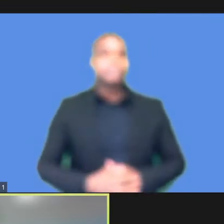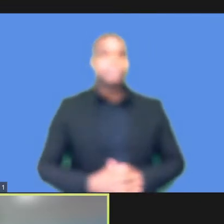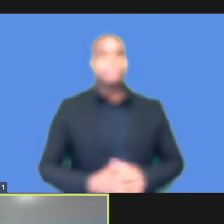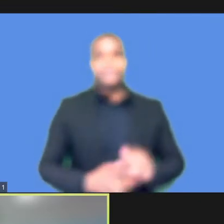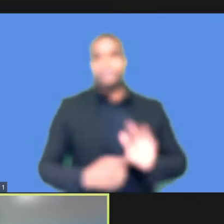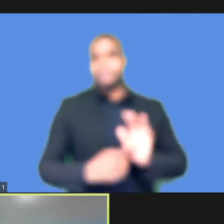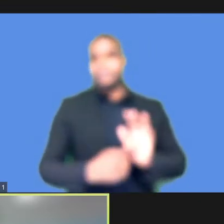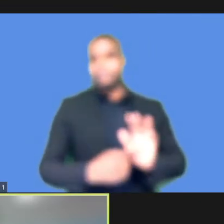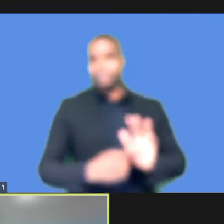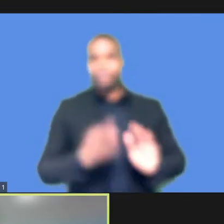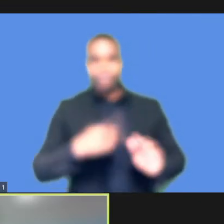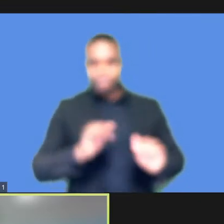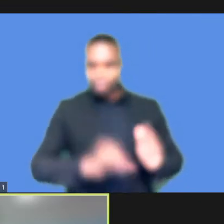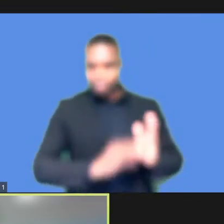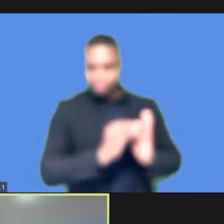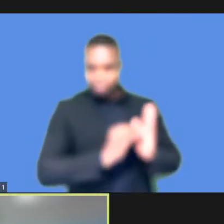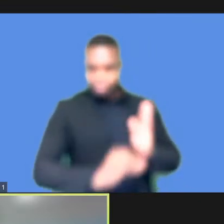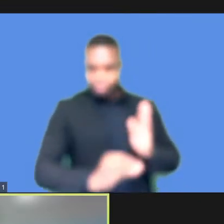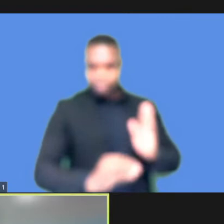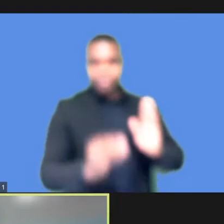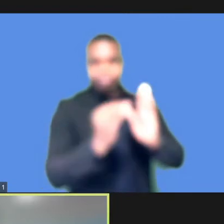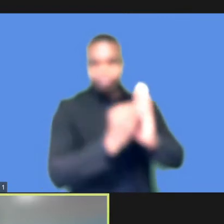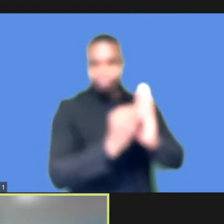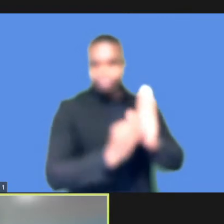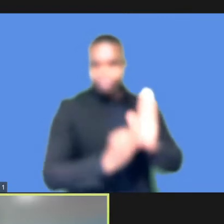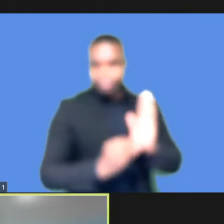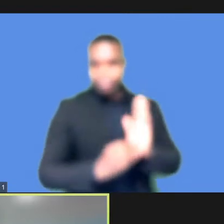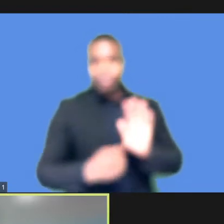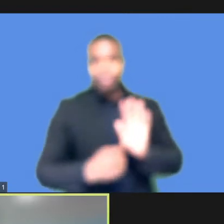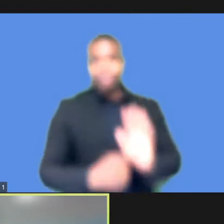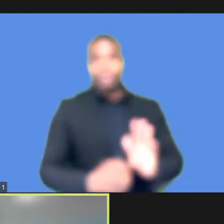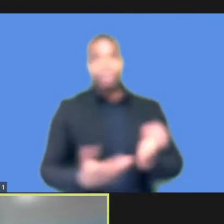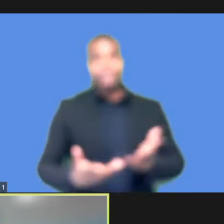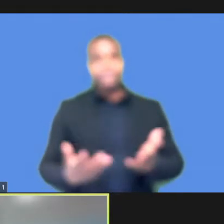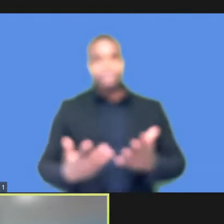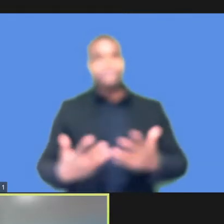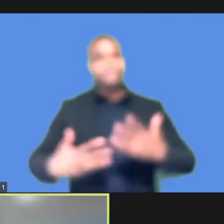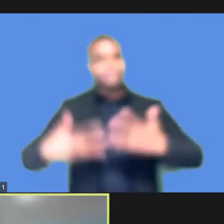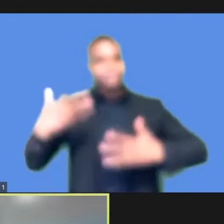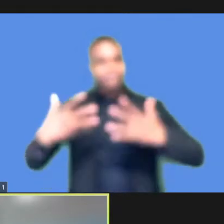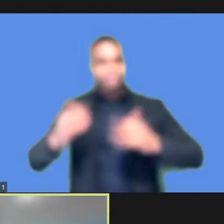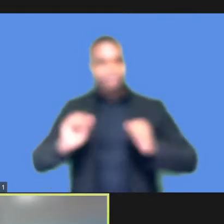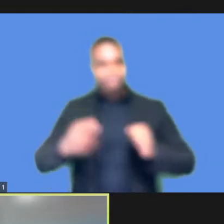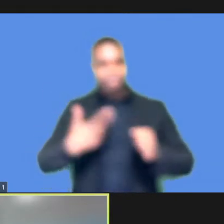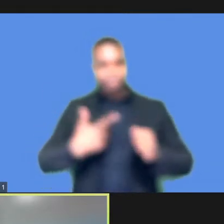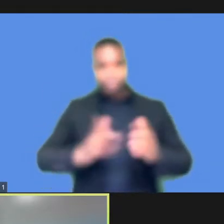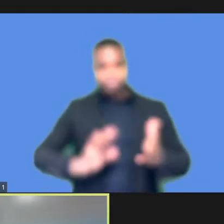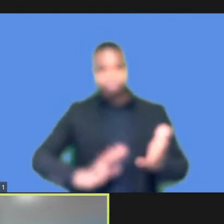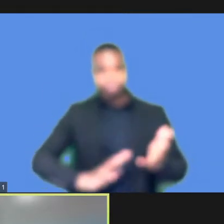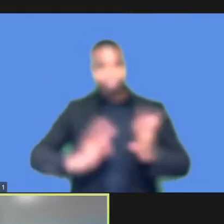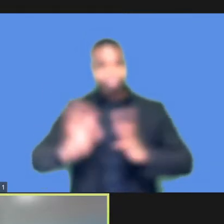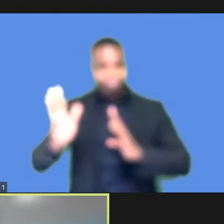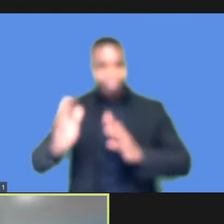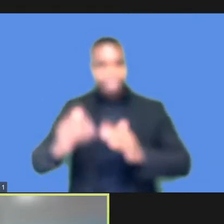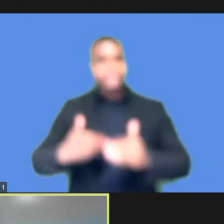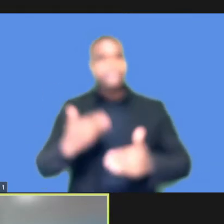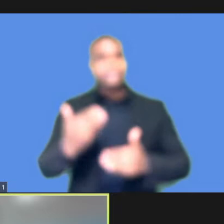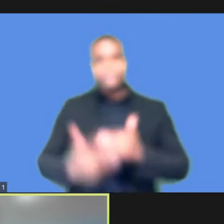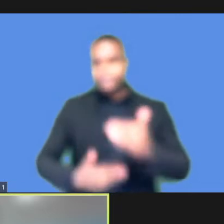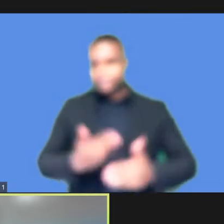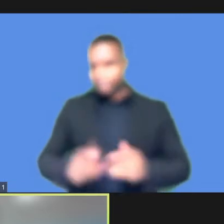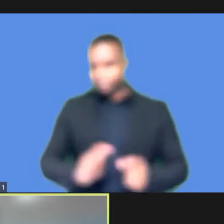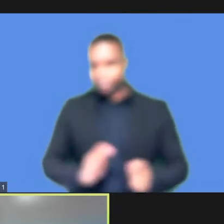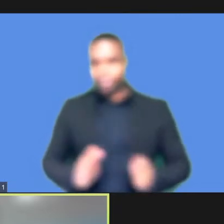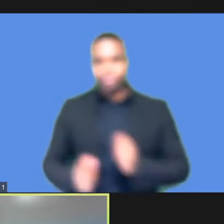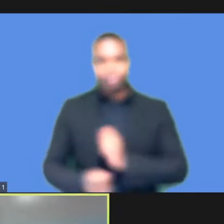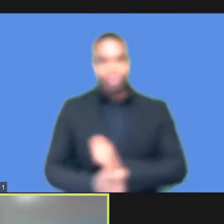crises to achieve two agendas. And if you allow me, I will try